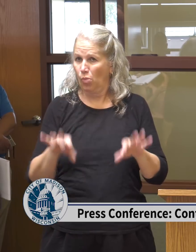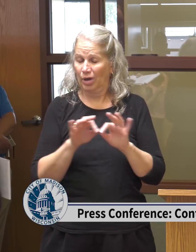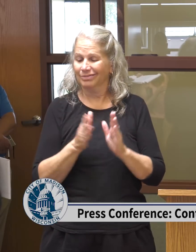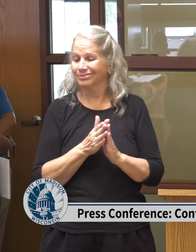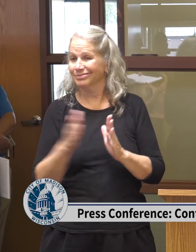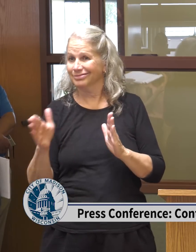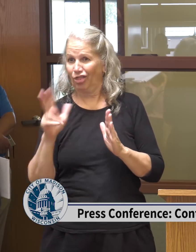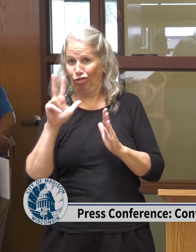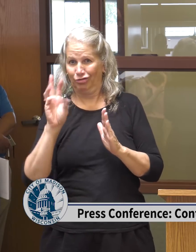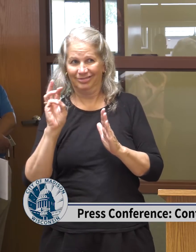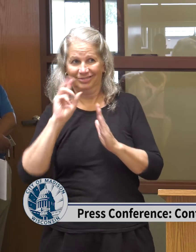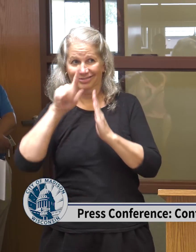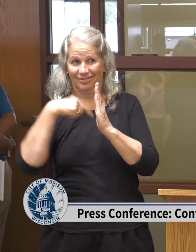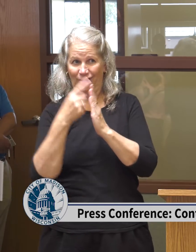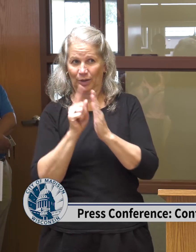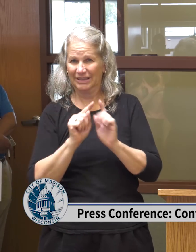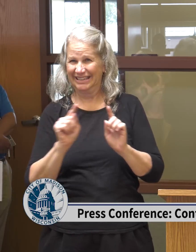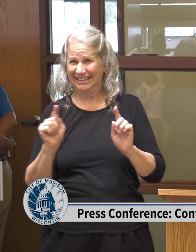better.